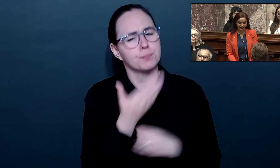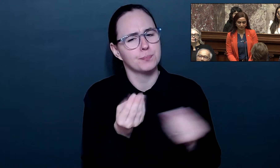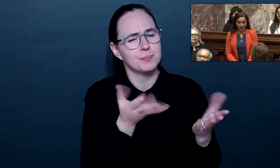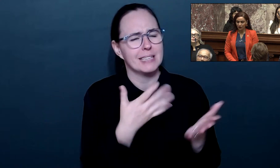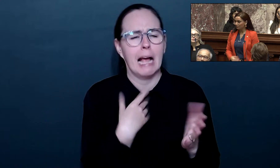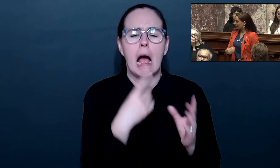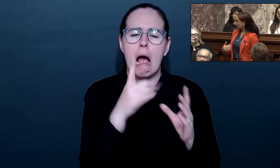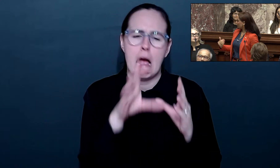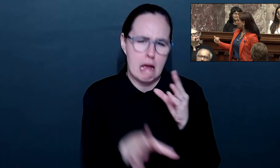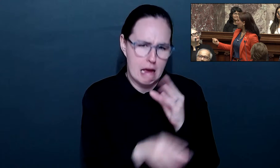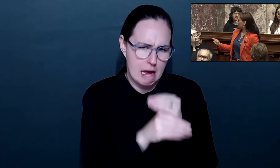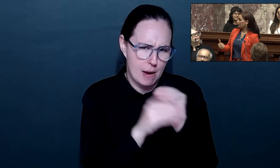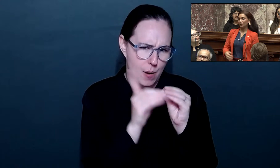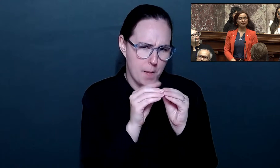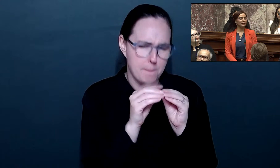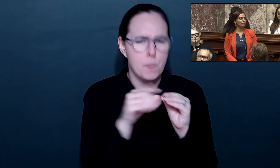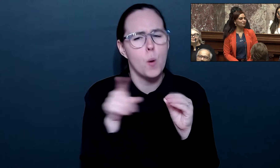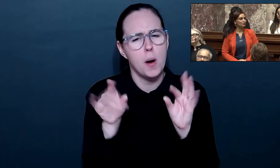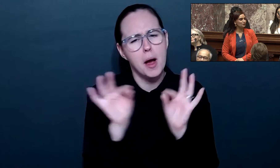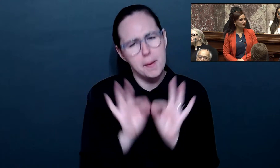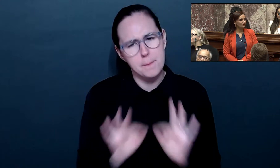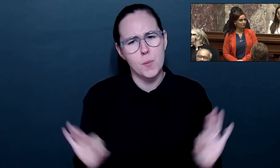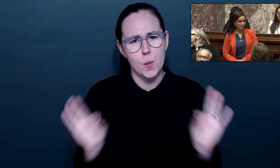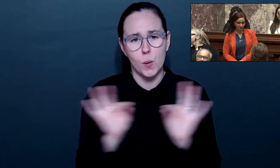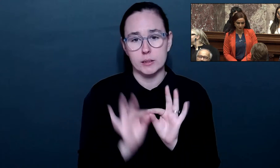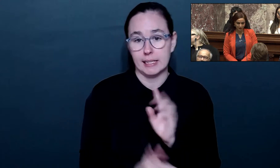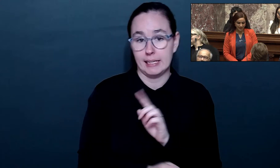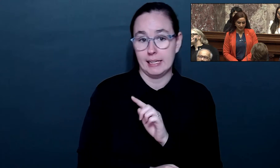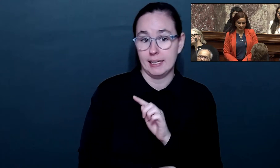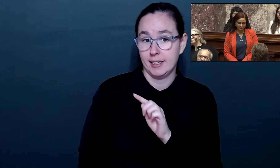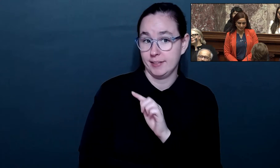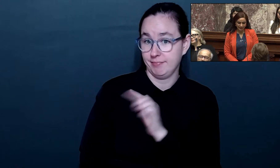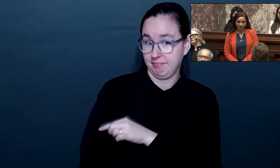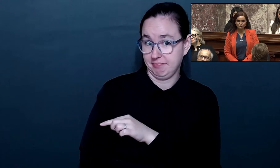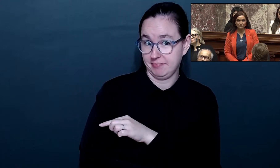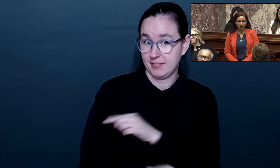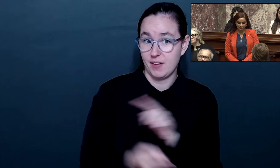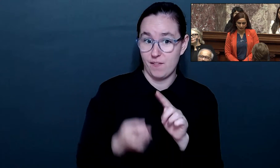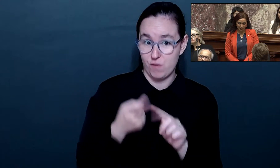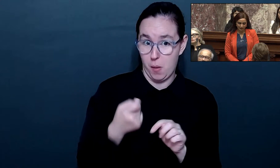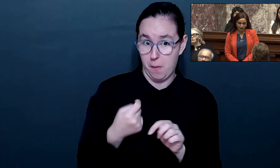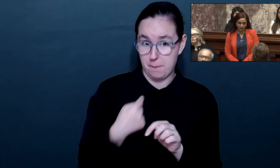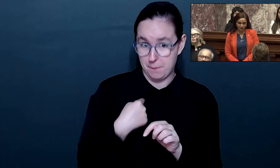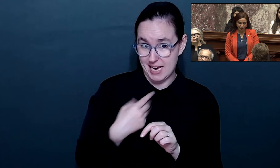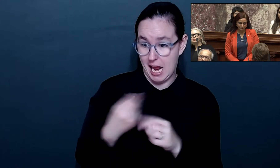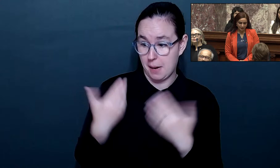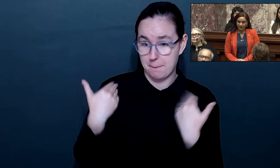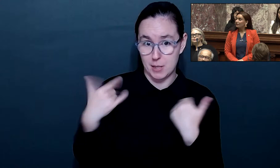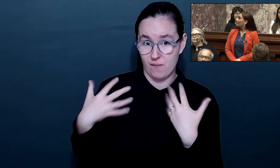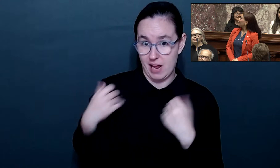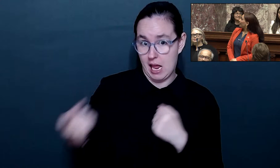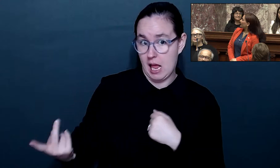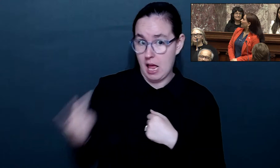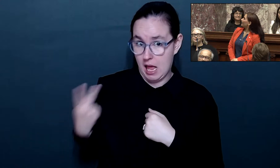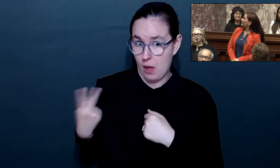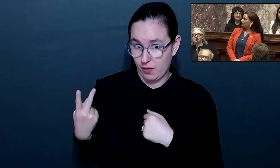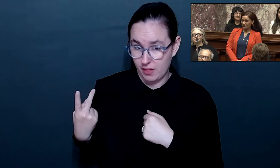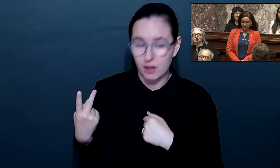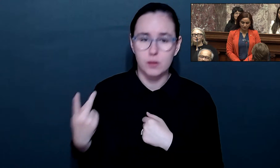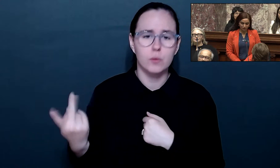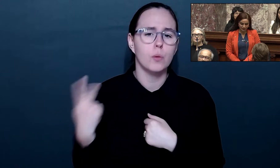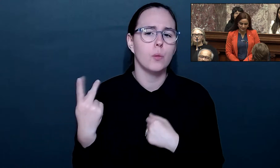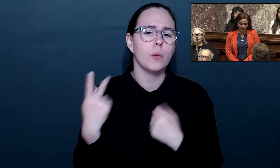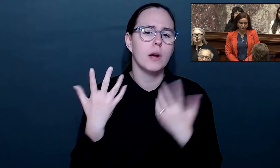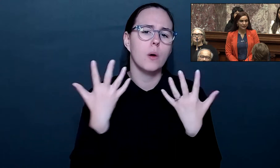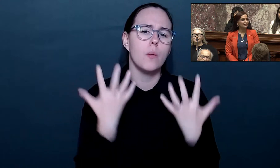Health on behalf of MLA from North Vancouver Seymour and myself. We would like to again